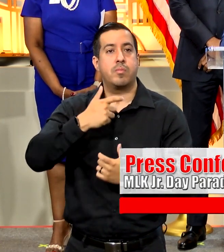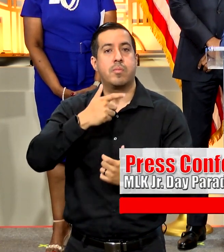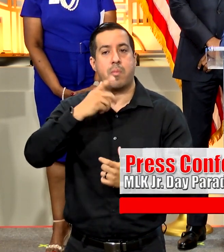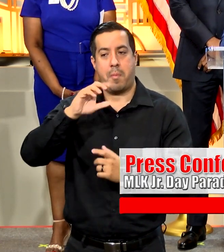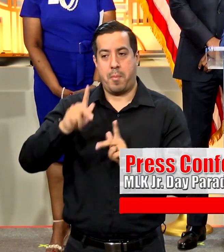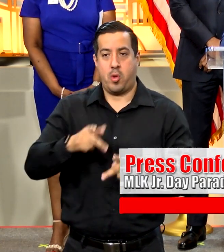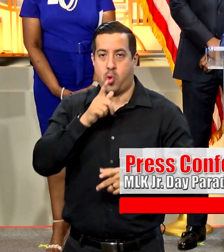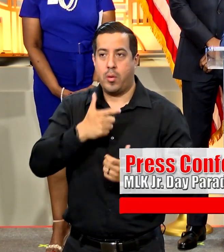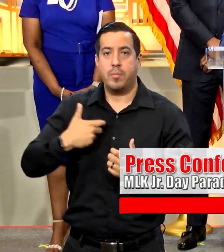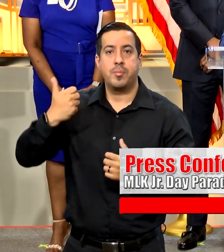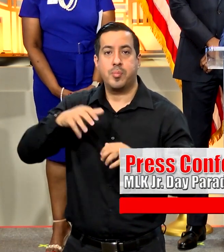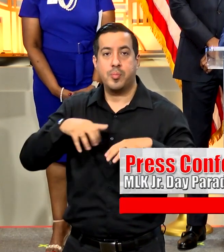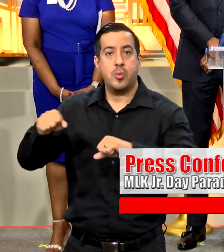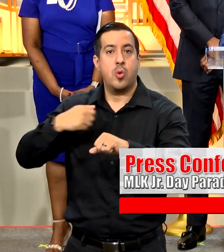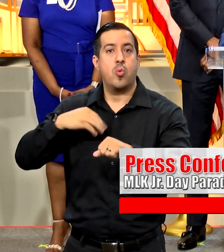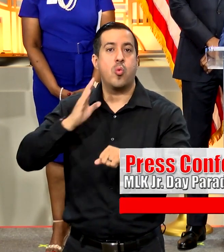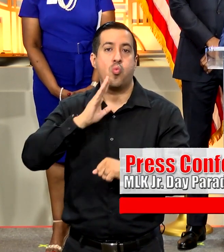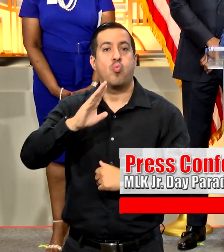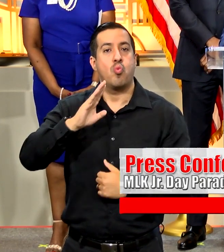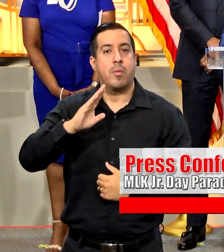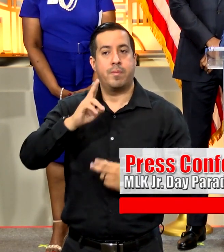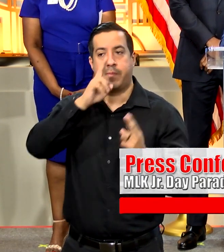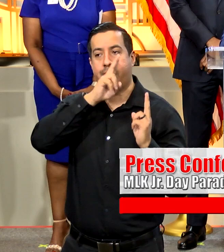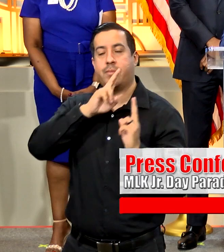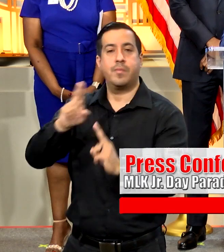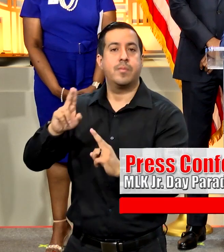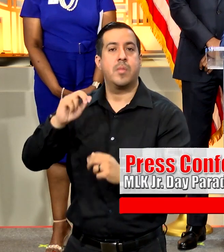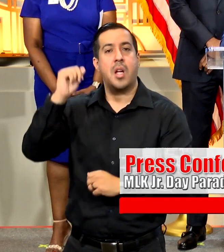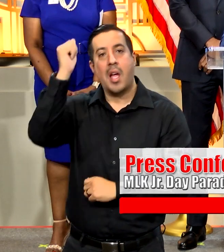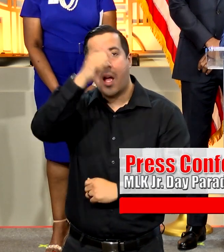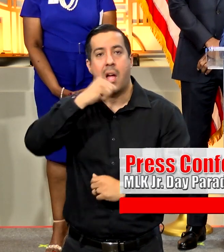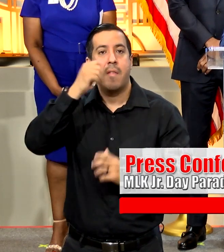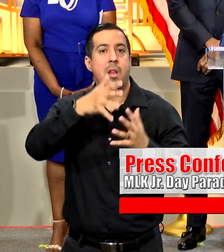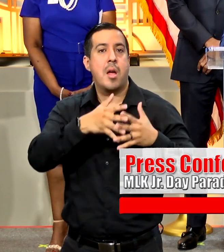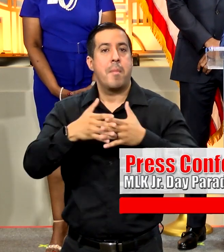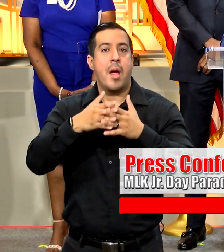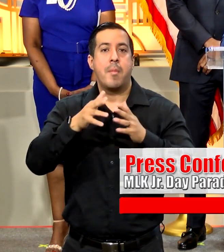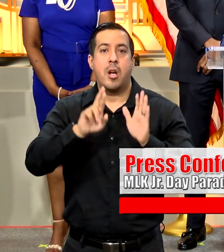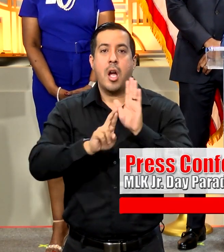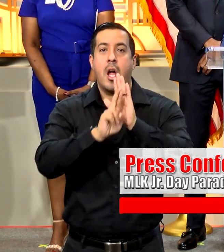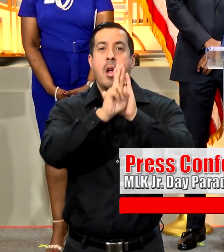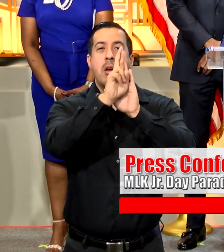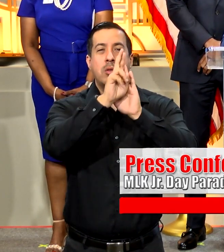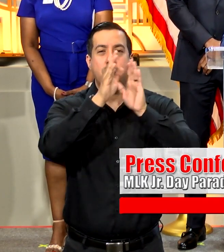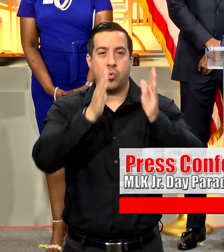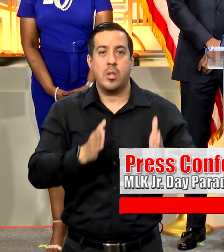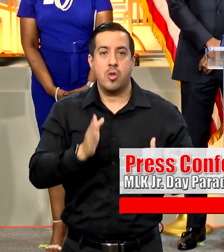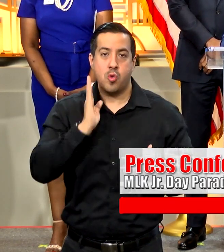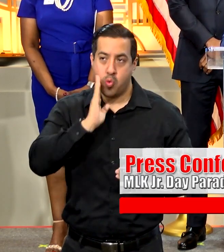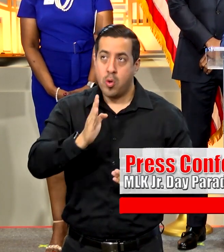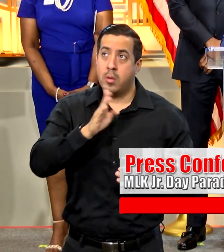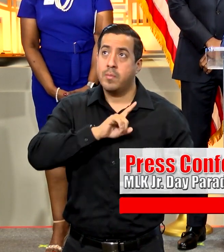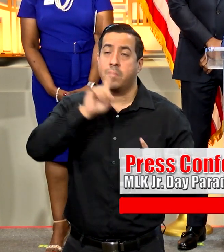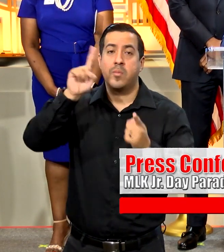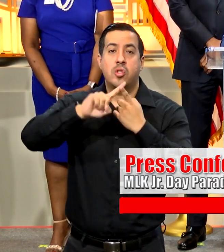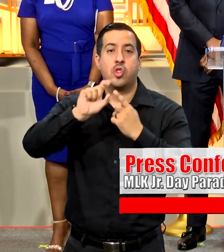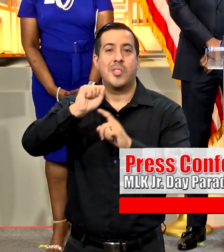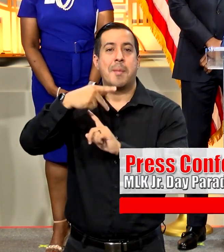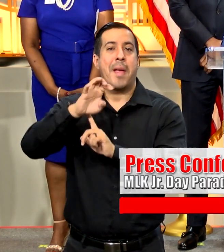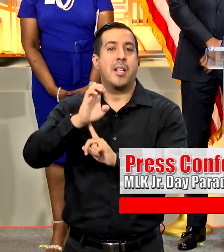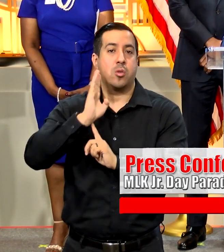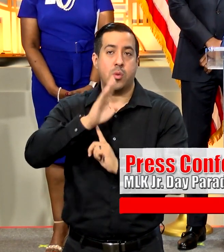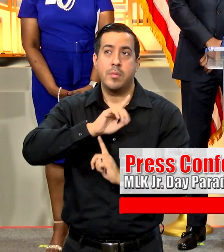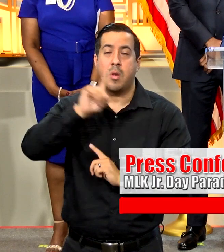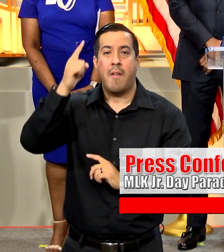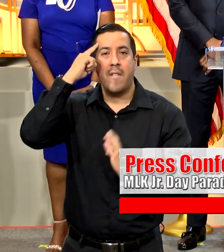we will salute and honor African-American astronauts who have or will be going into space.